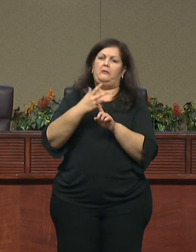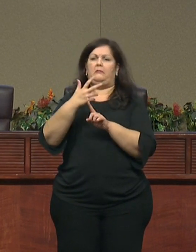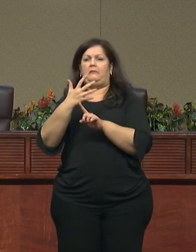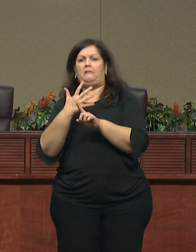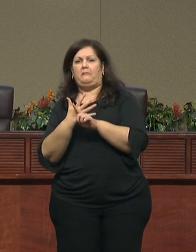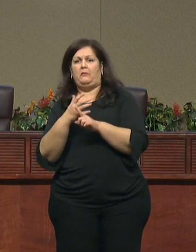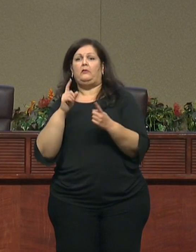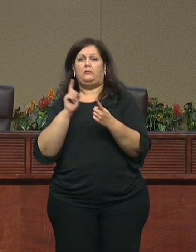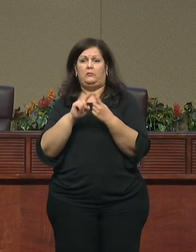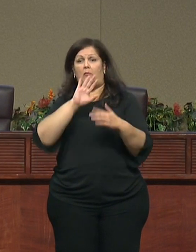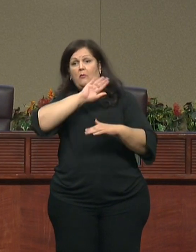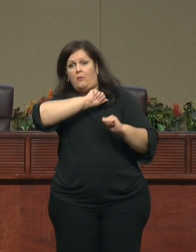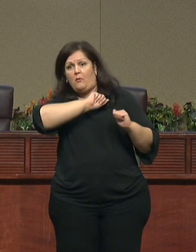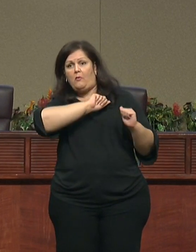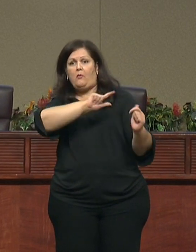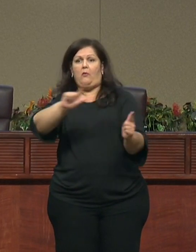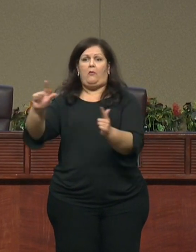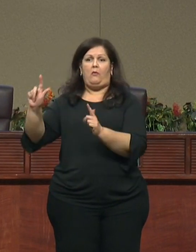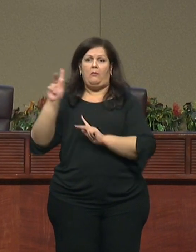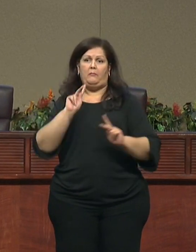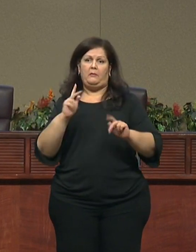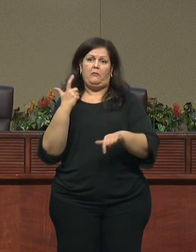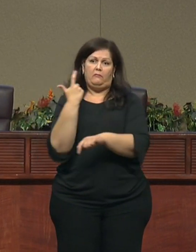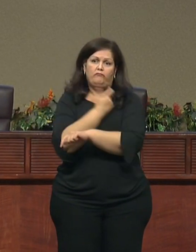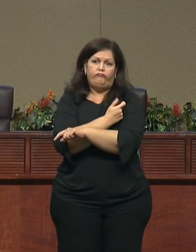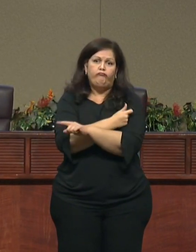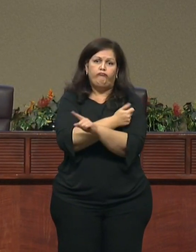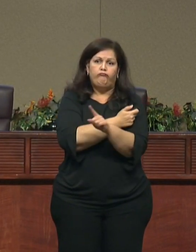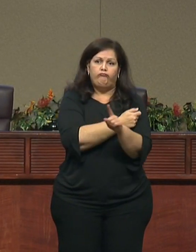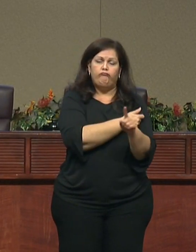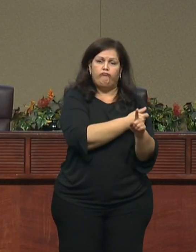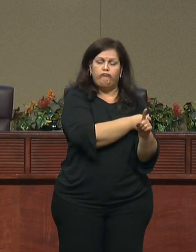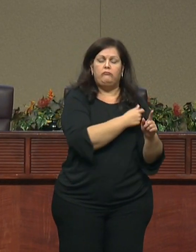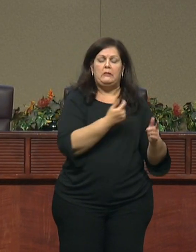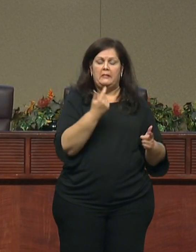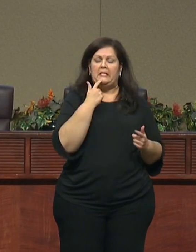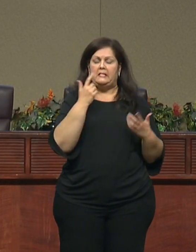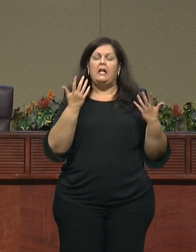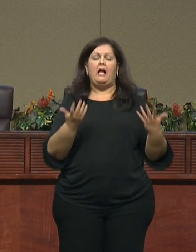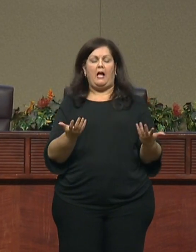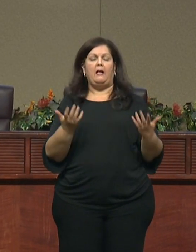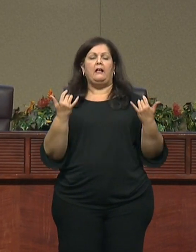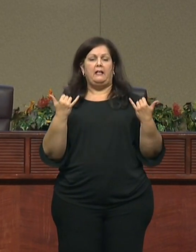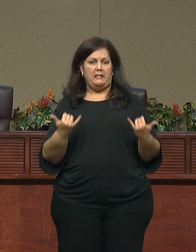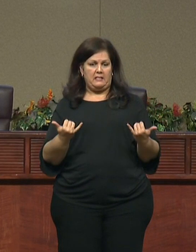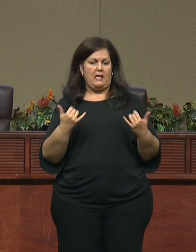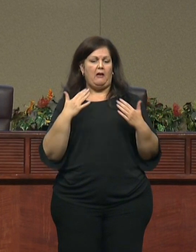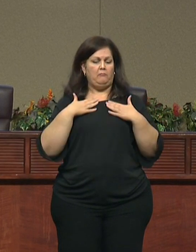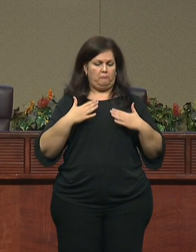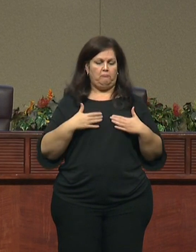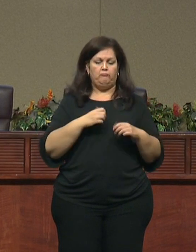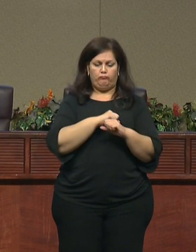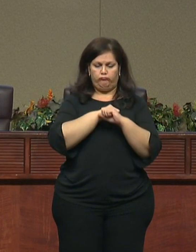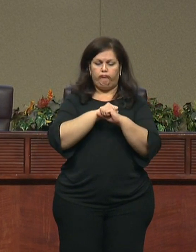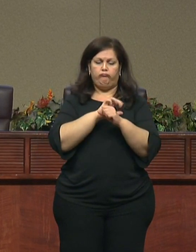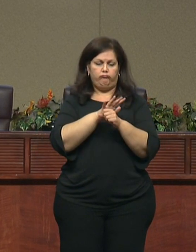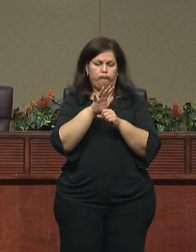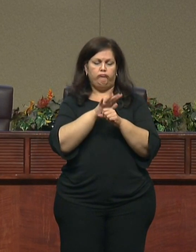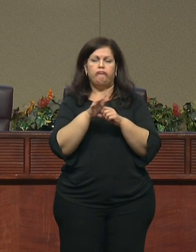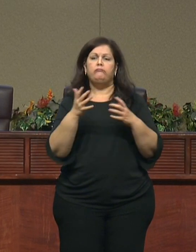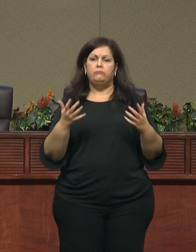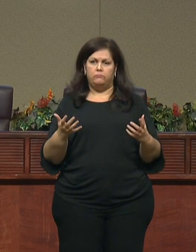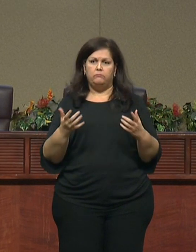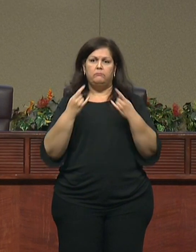get people vaccinated to a level that you can say, okay, now we are getting immunity to a level